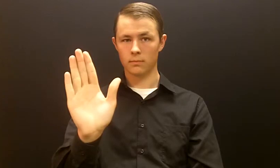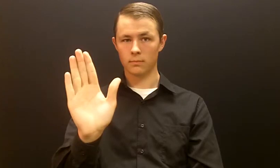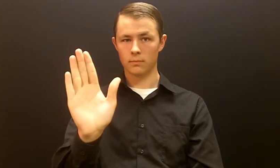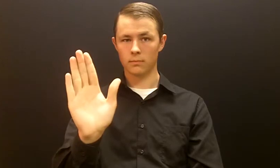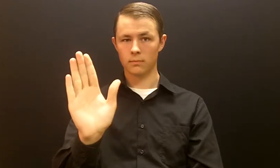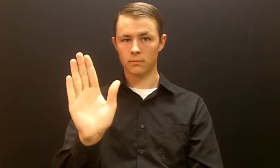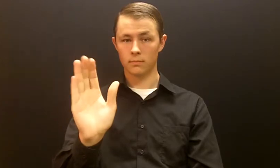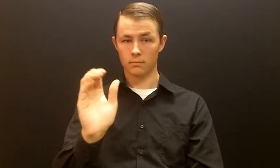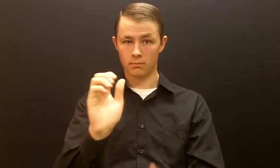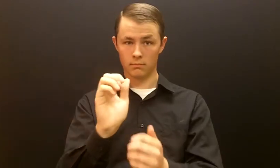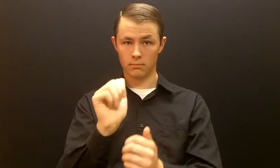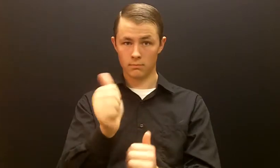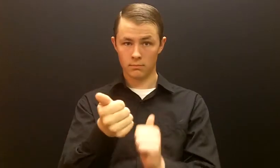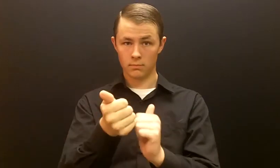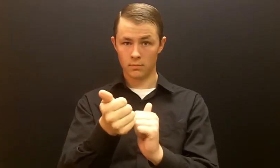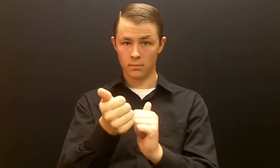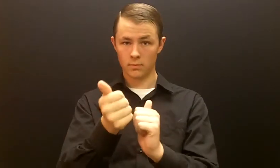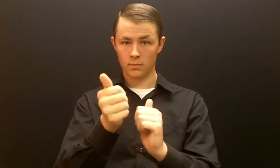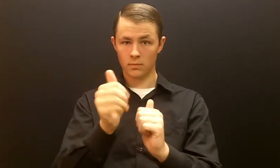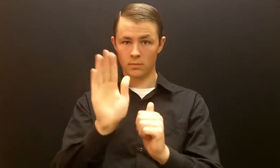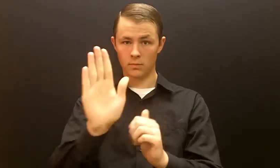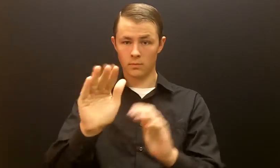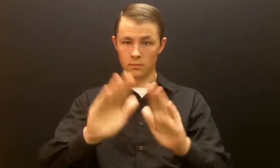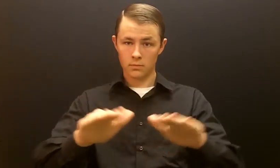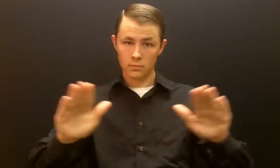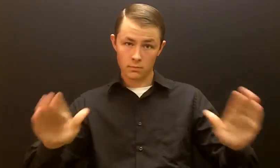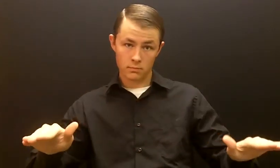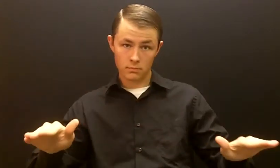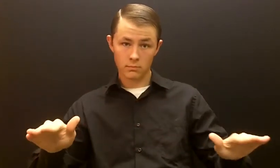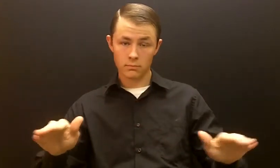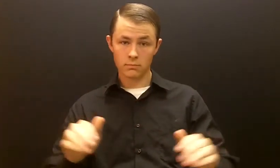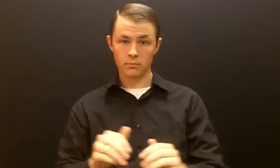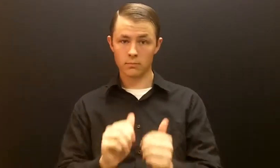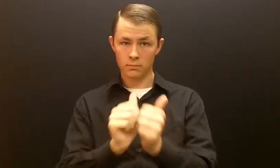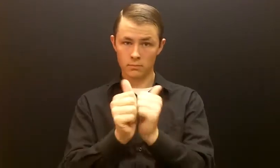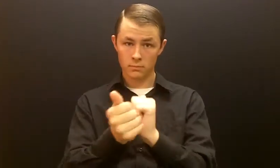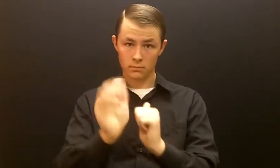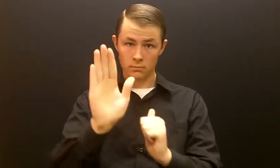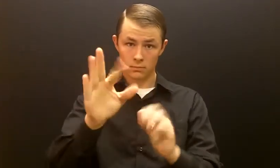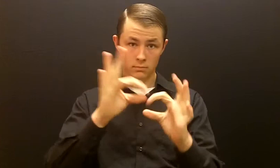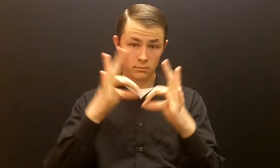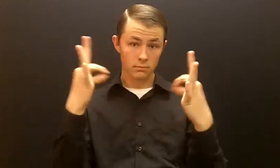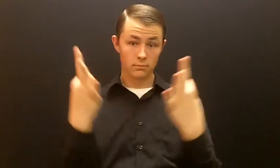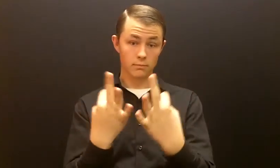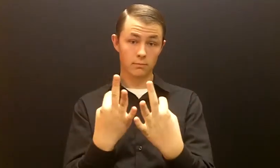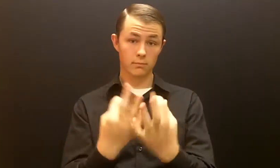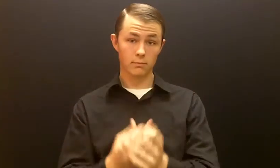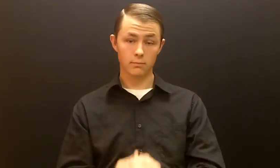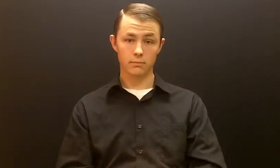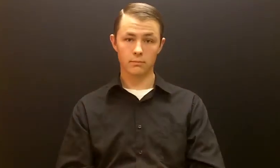then, how are your kids or your children? How's your family?